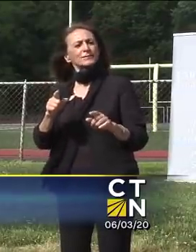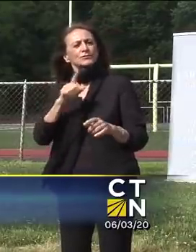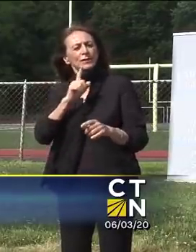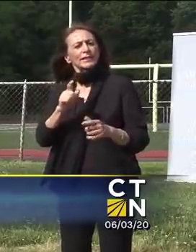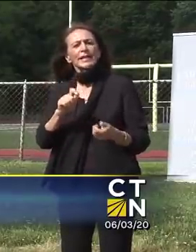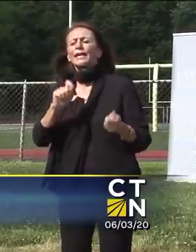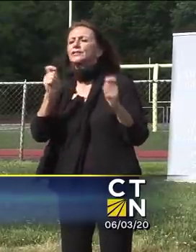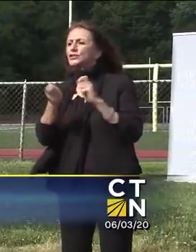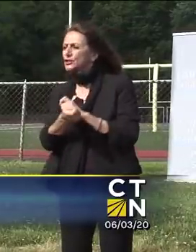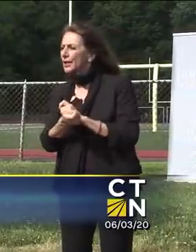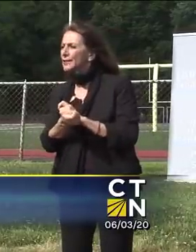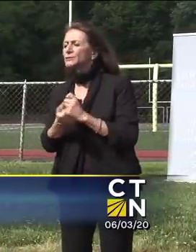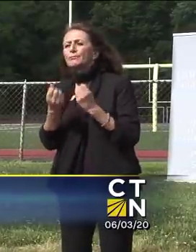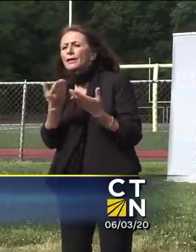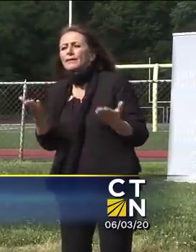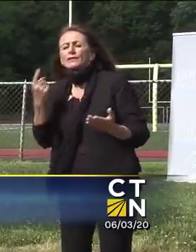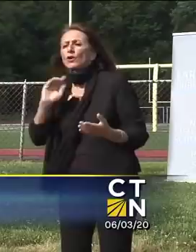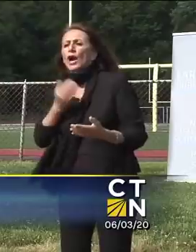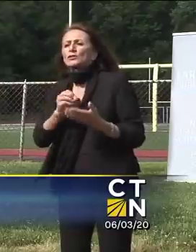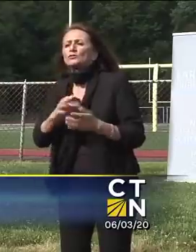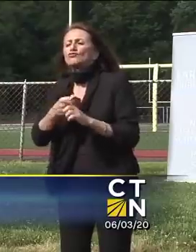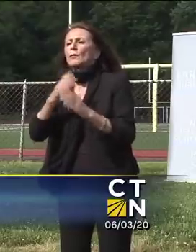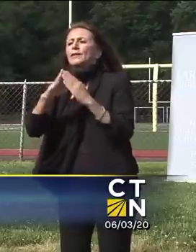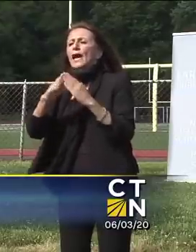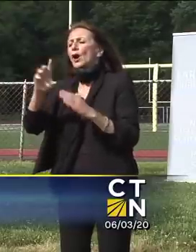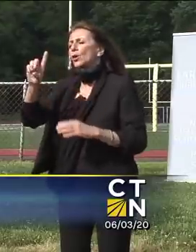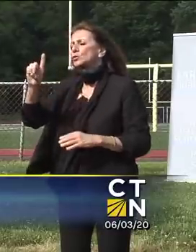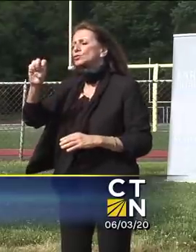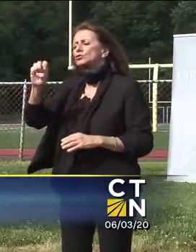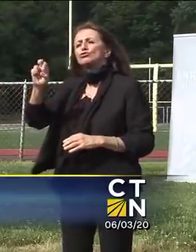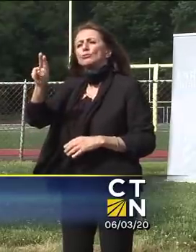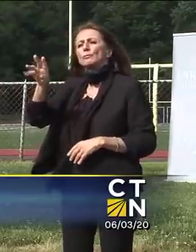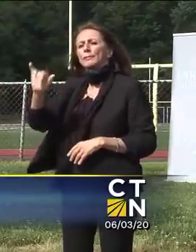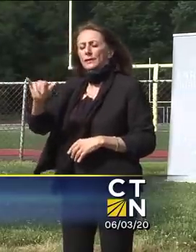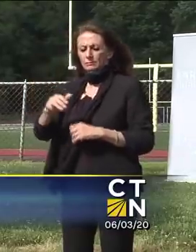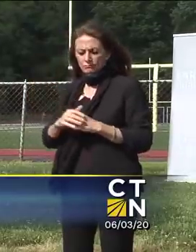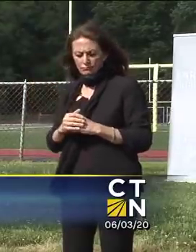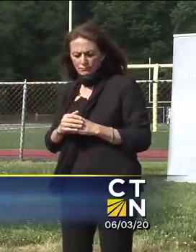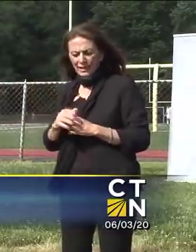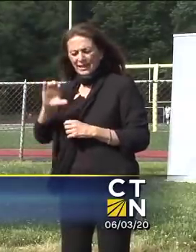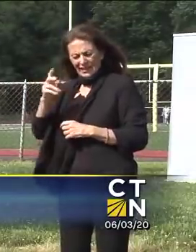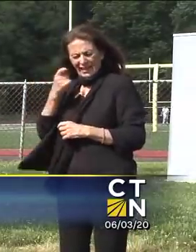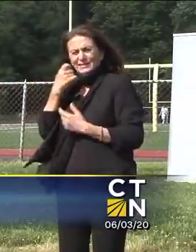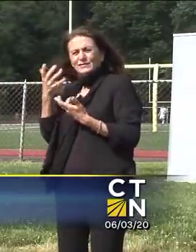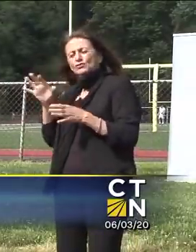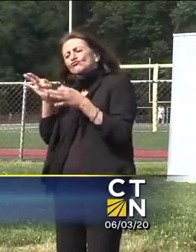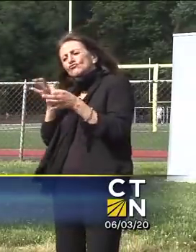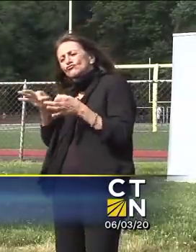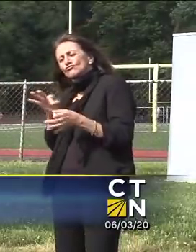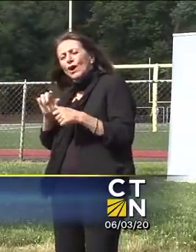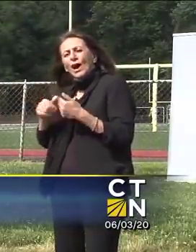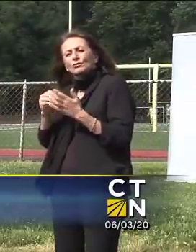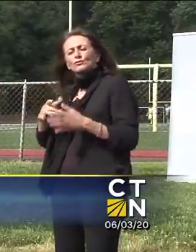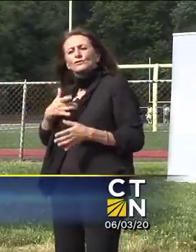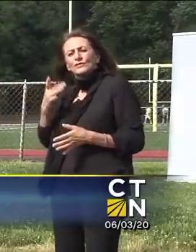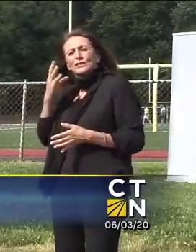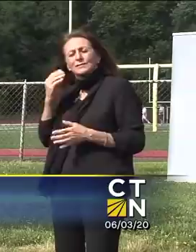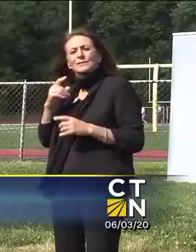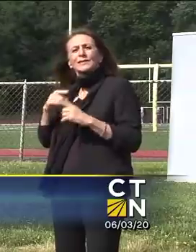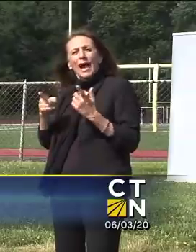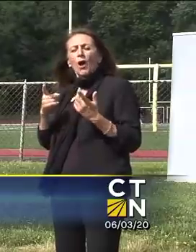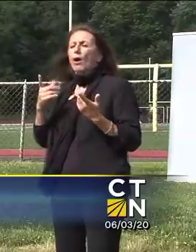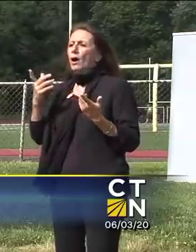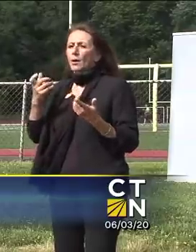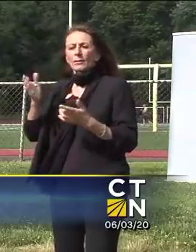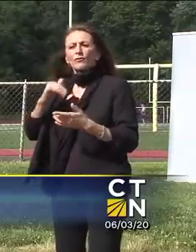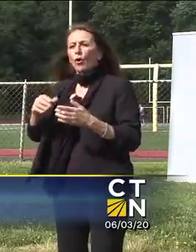in Derby. And while Kathy touched on what all seniors have gone through this process, the transition to distance